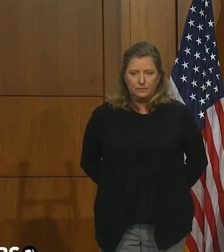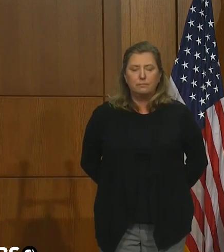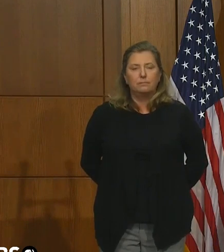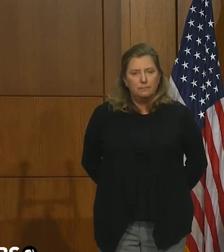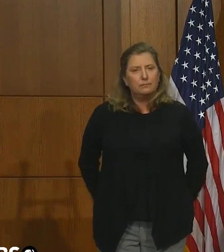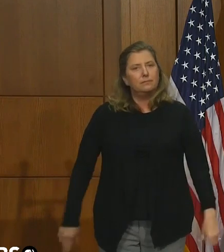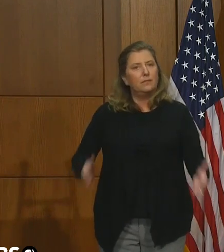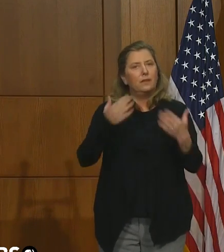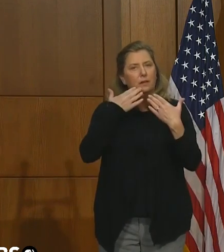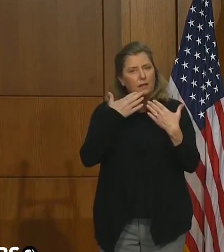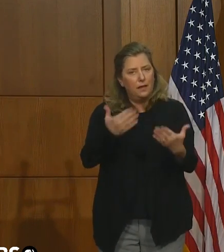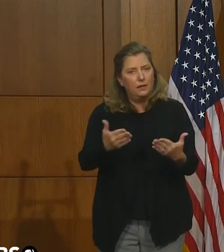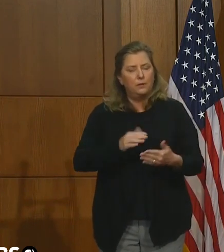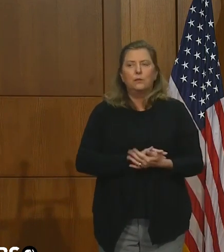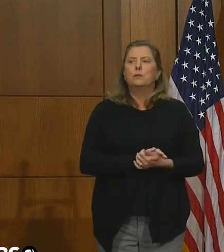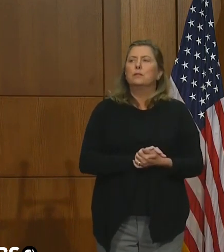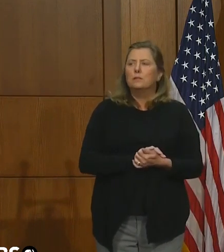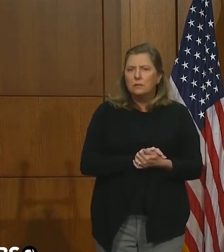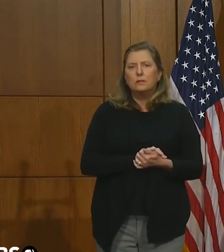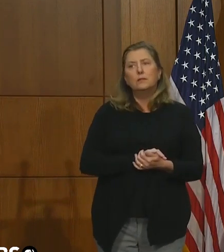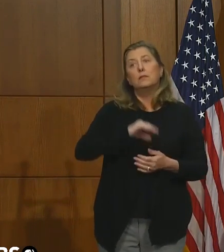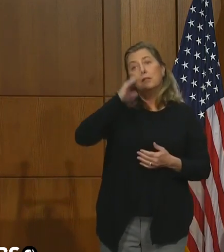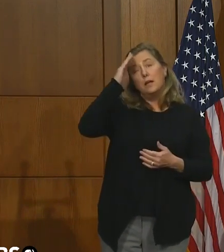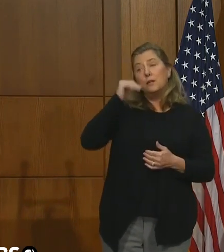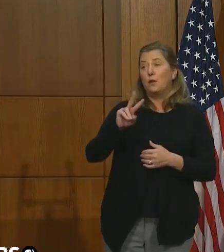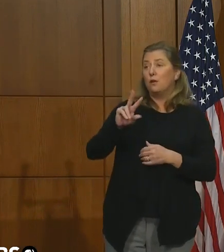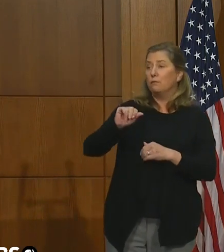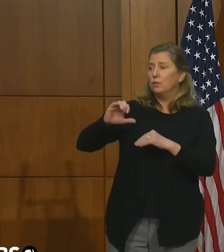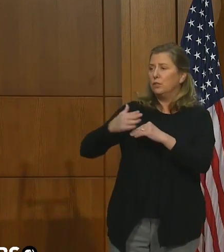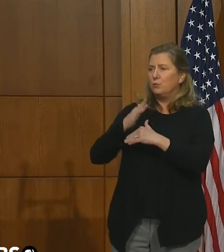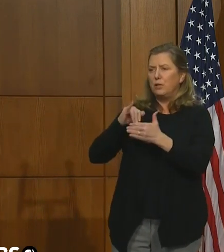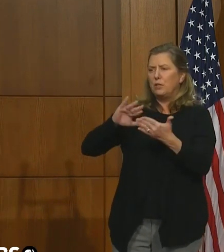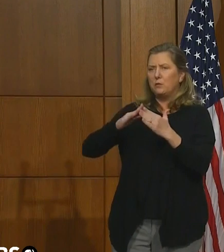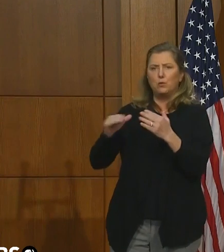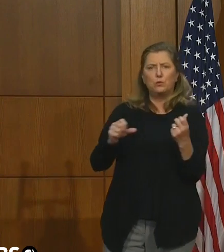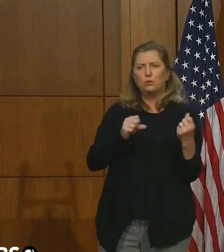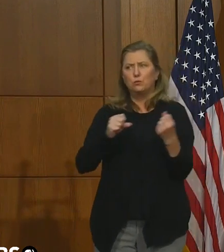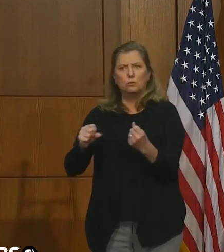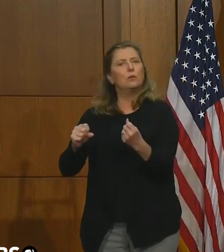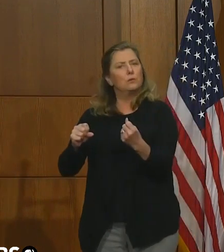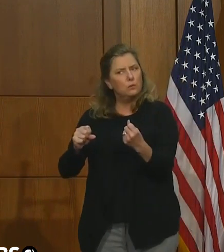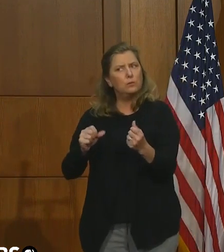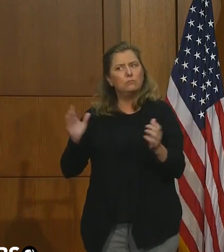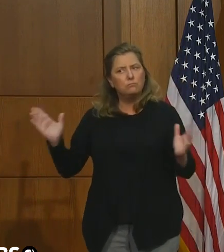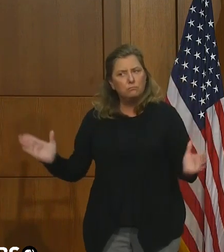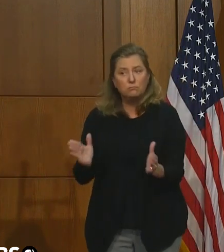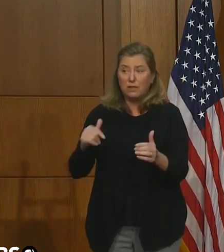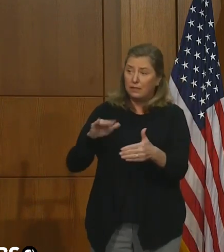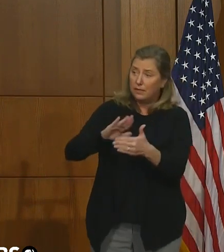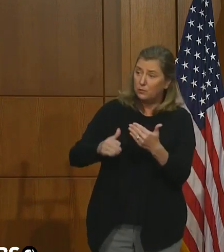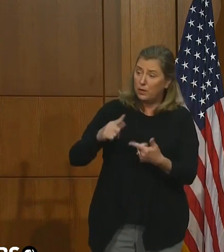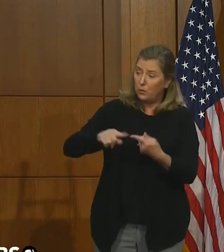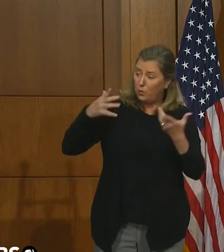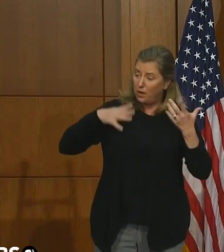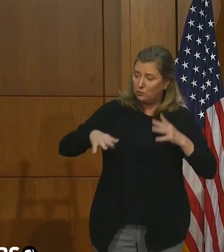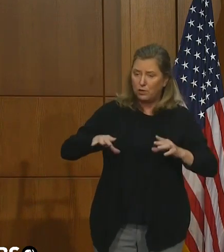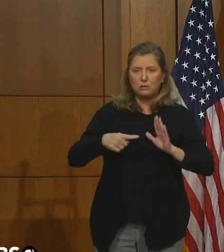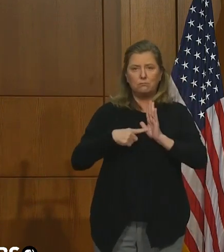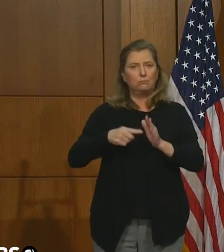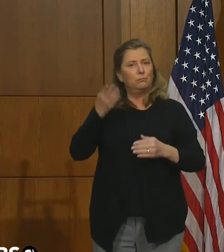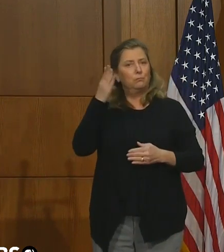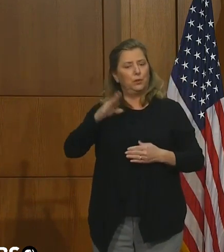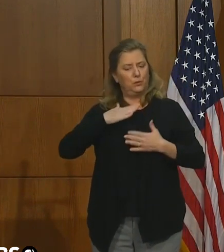Thank you. I know Virginia Beach remains strong. I urge you all to wear blue this weekend in